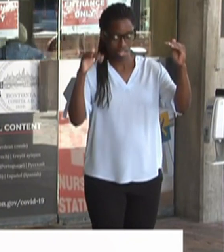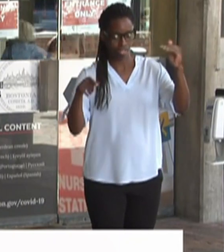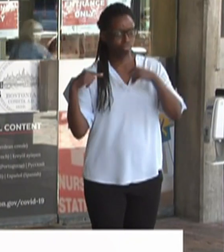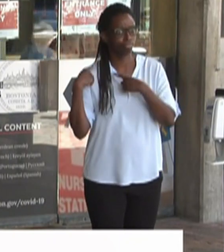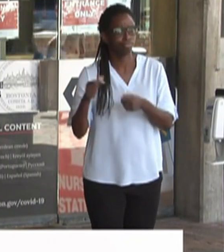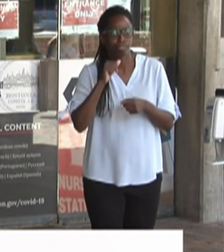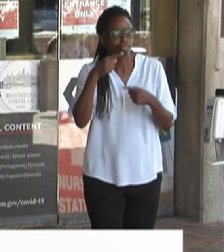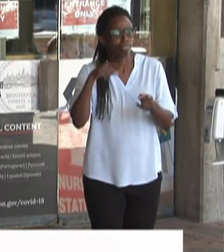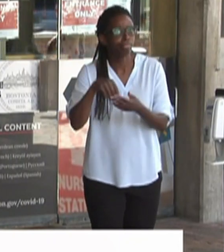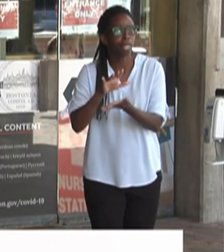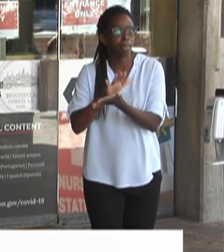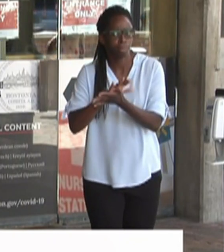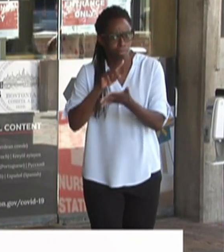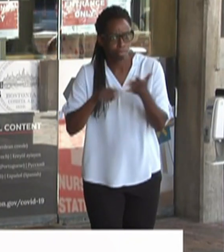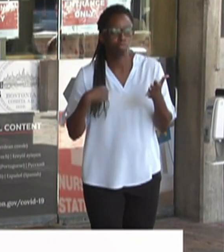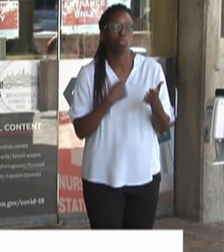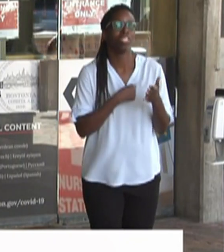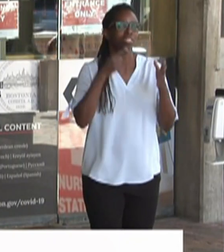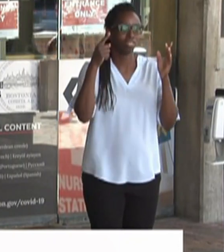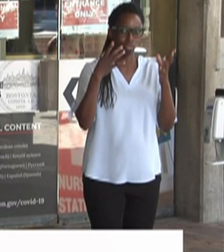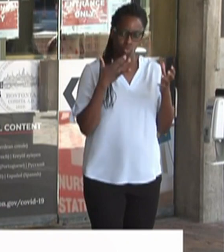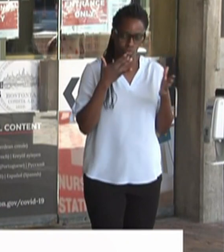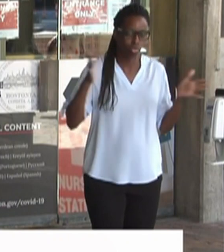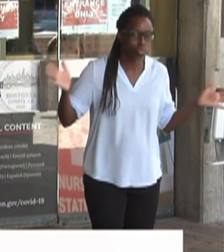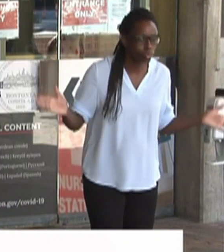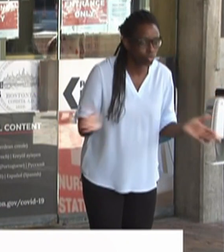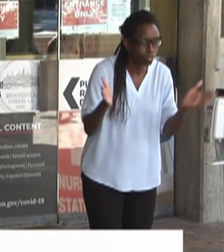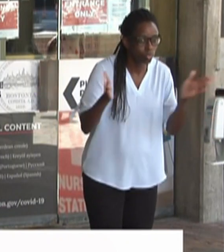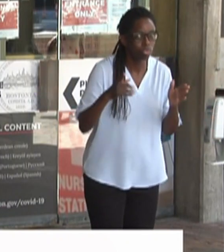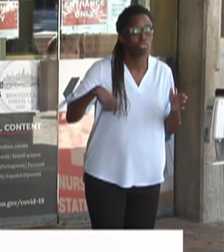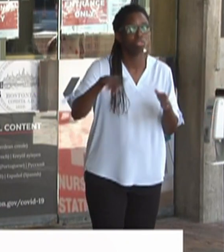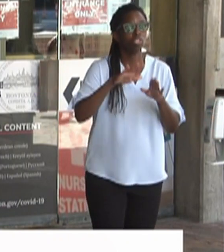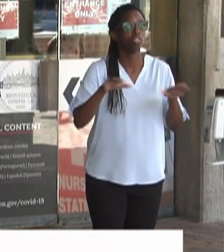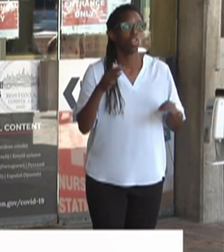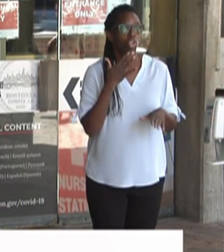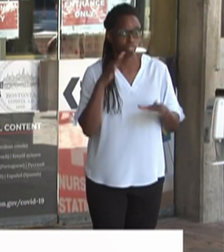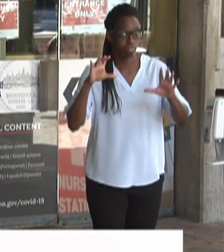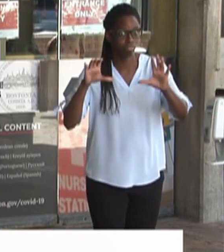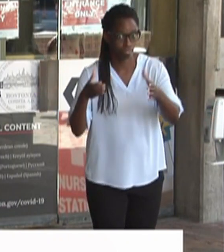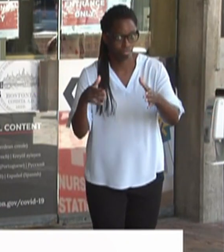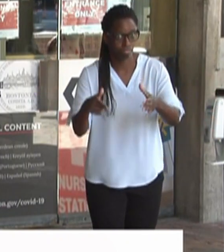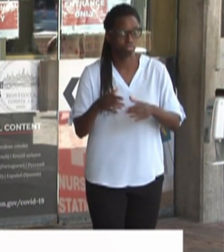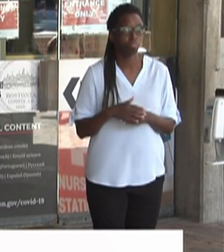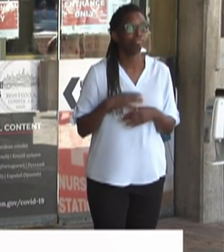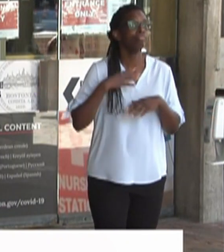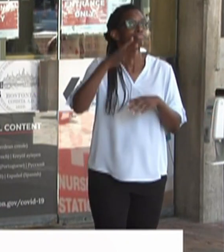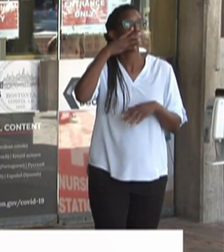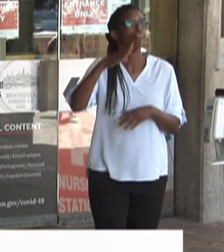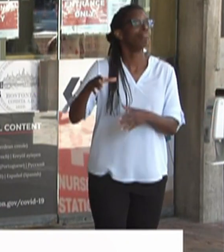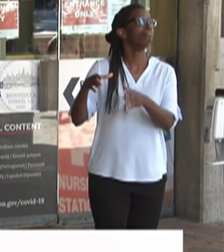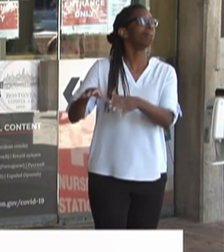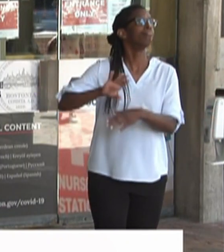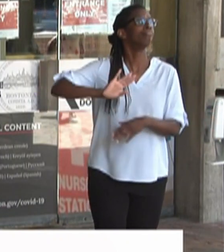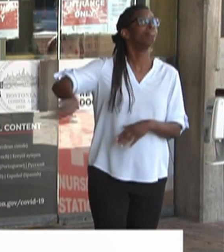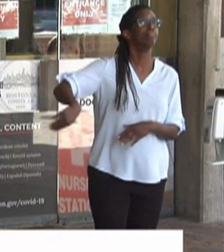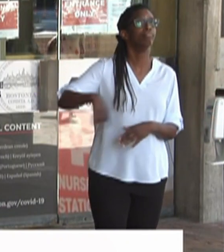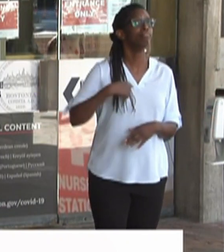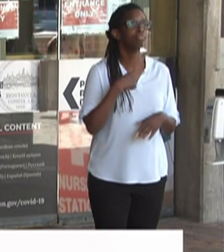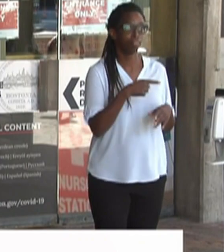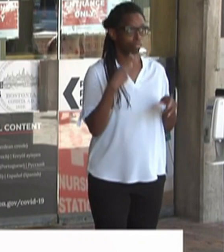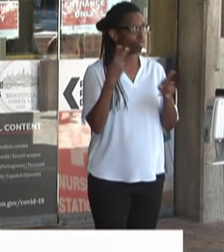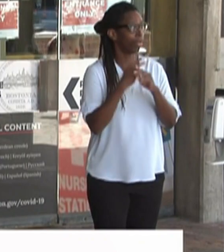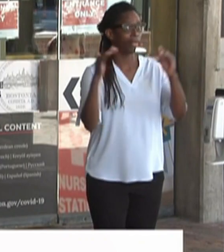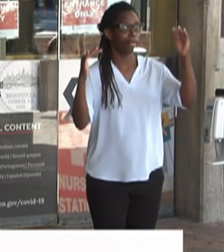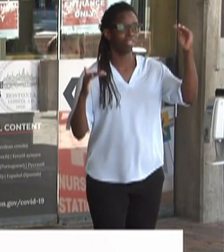our school kids. We can't just let that achievement gap grow. So I don't know what words I can say here today